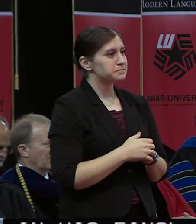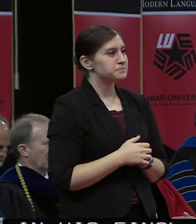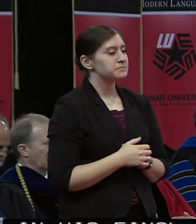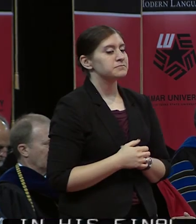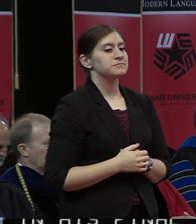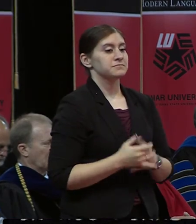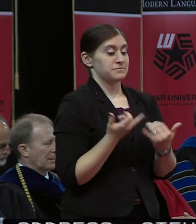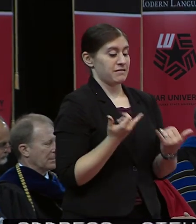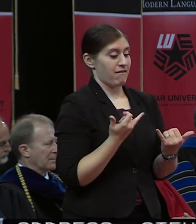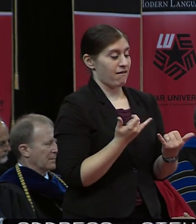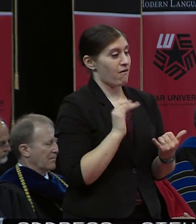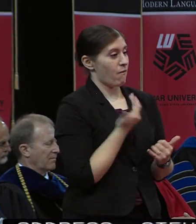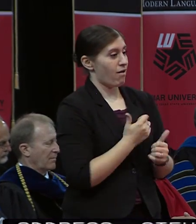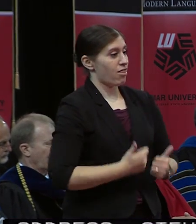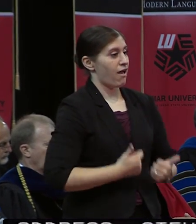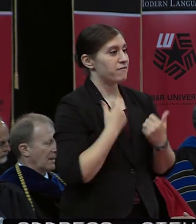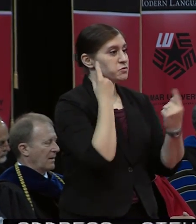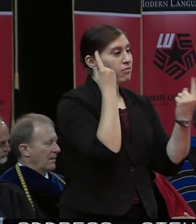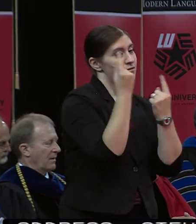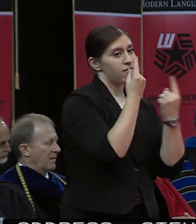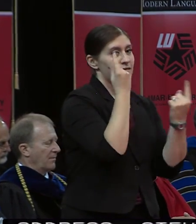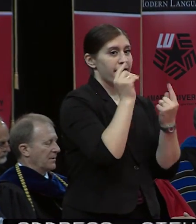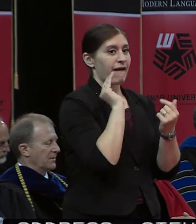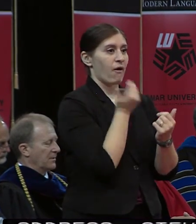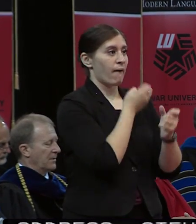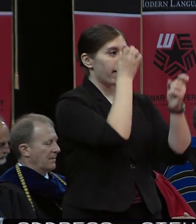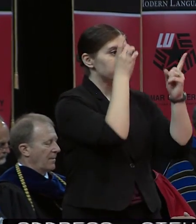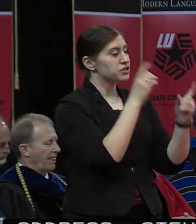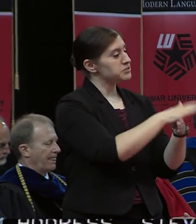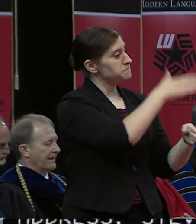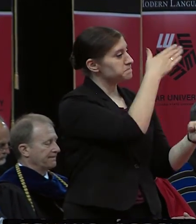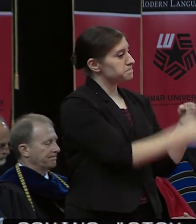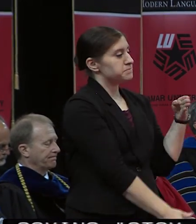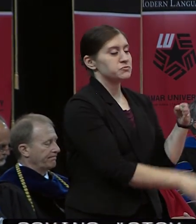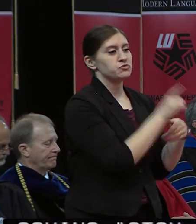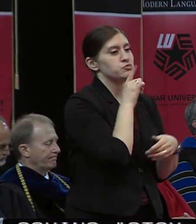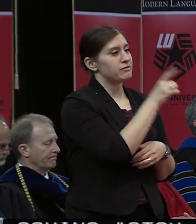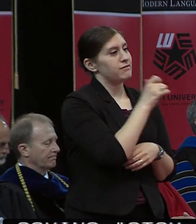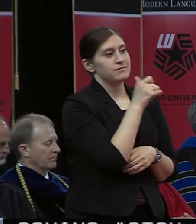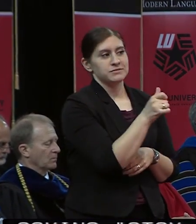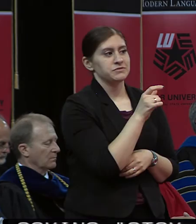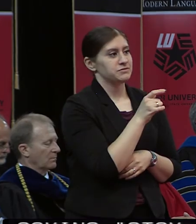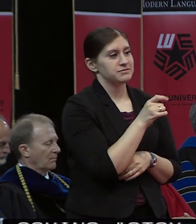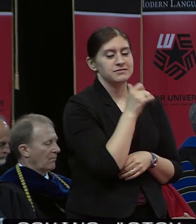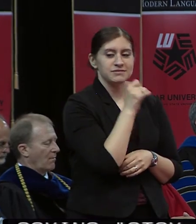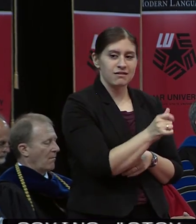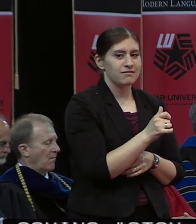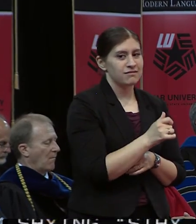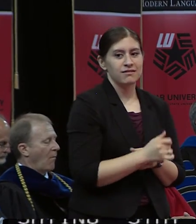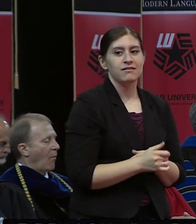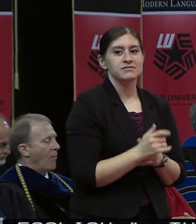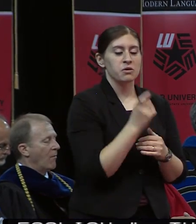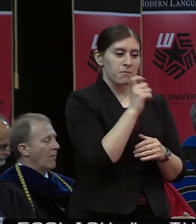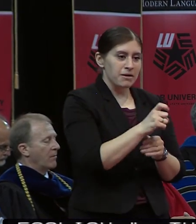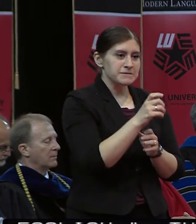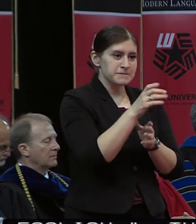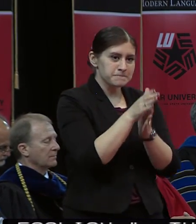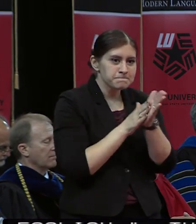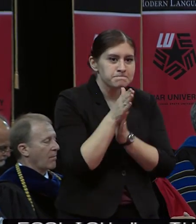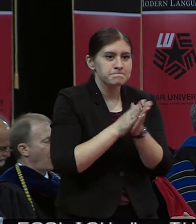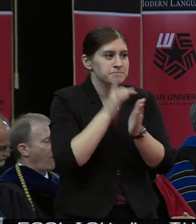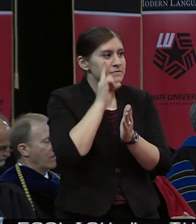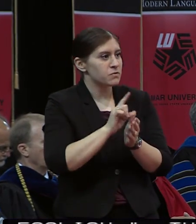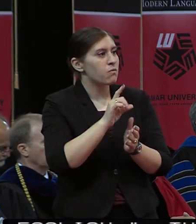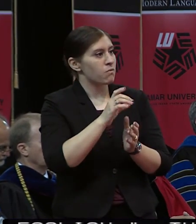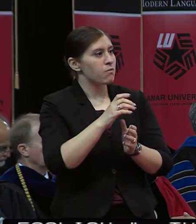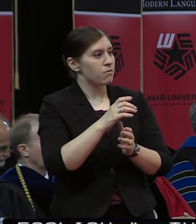At this point in our lives, we think that the large part of our education is over, but that is so far from the truth. We have to stay hungry for knowledge and ambitious